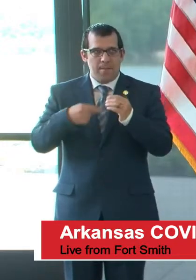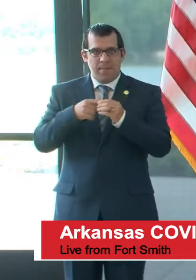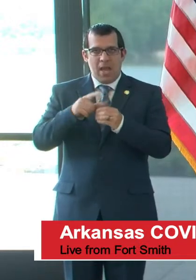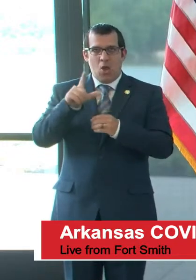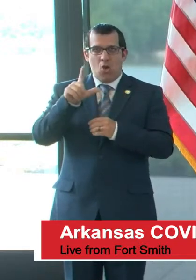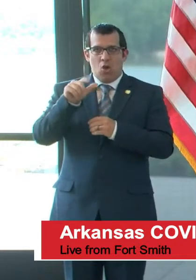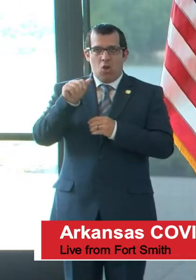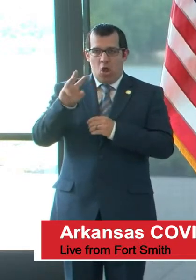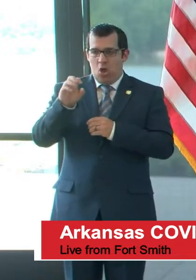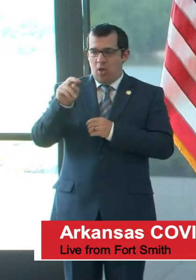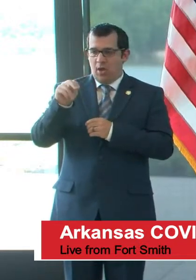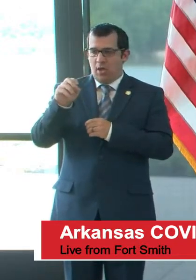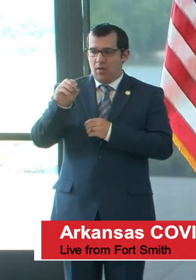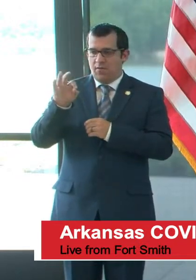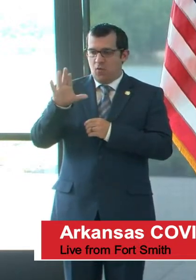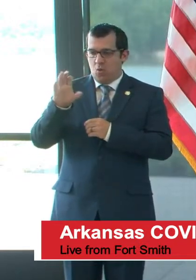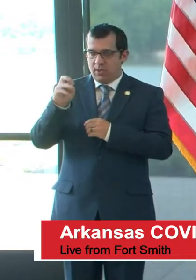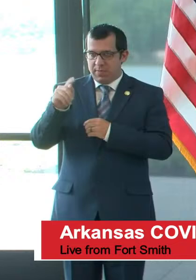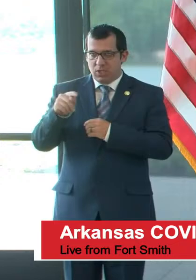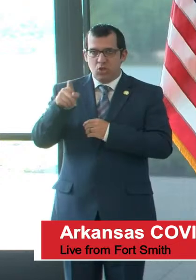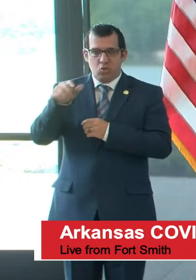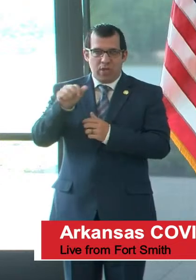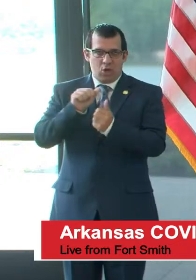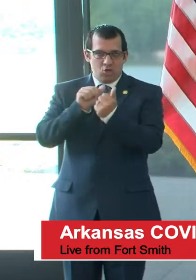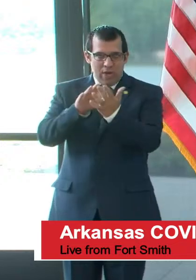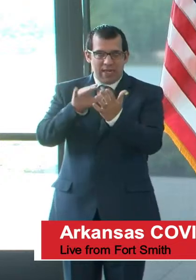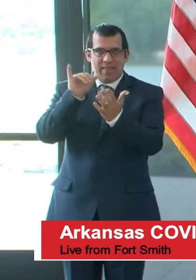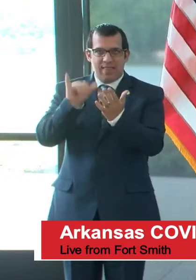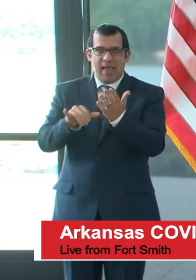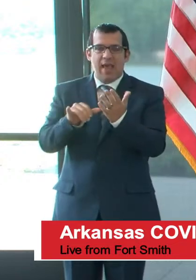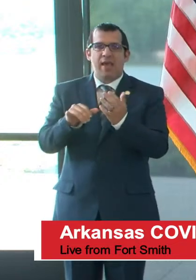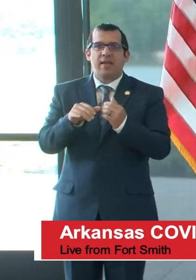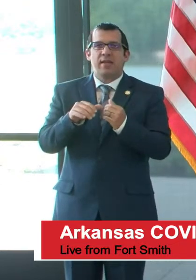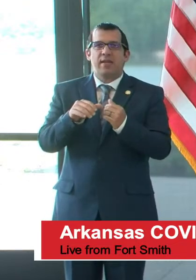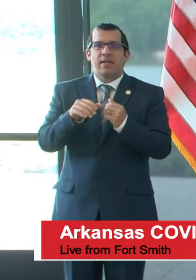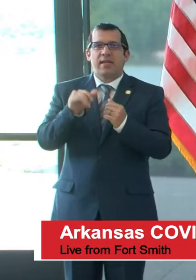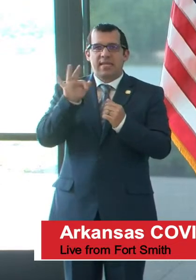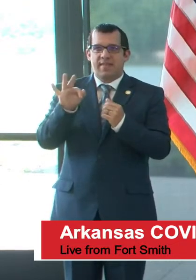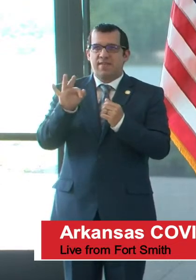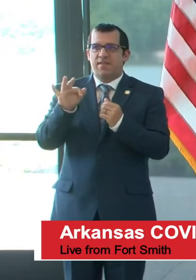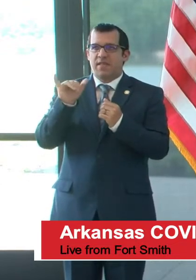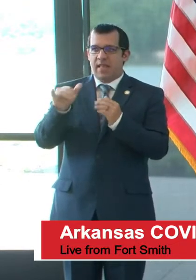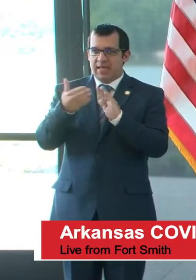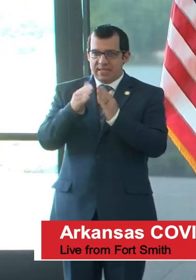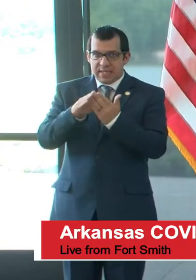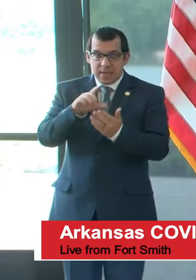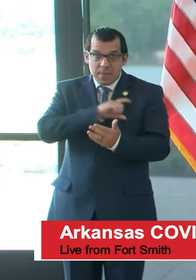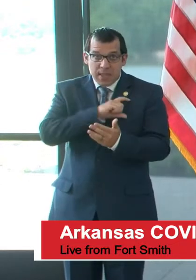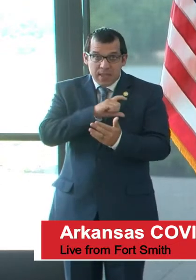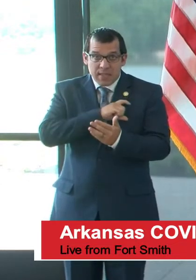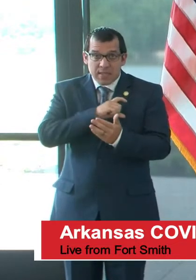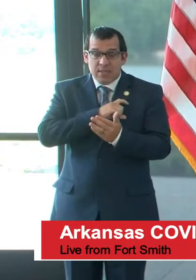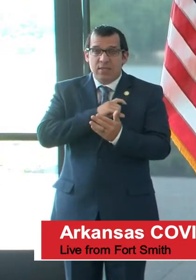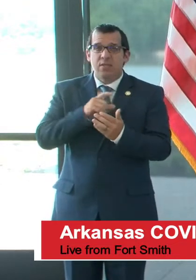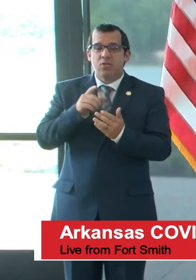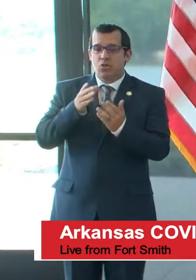law enforcement, you can address that if it's a city police to the chief of